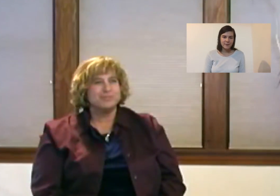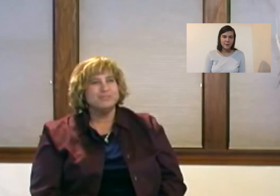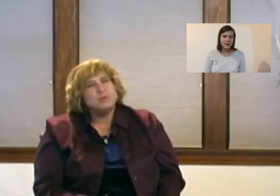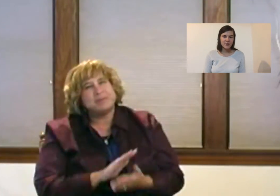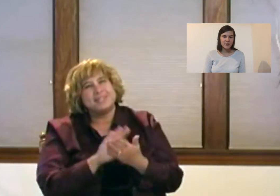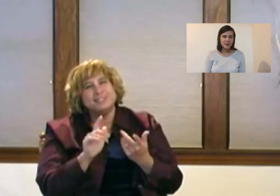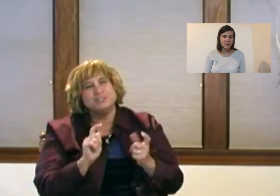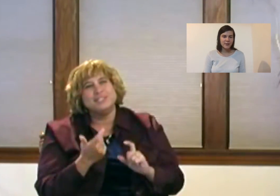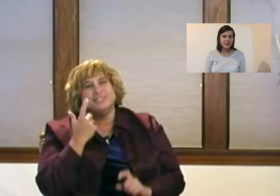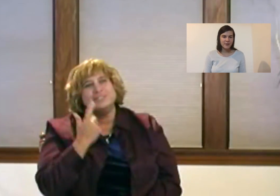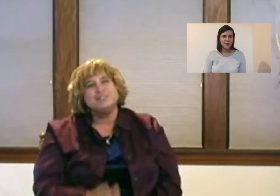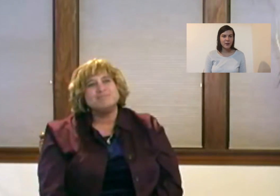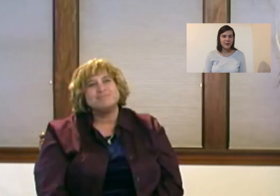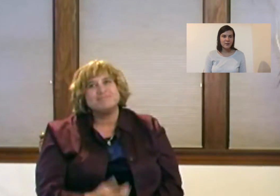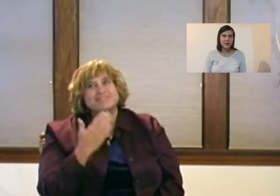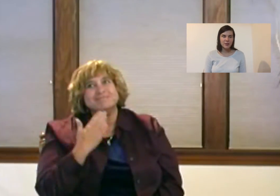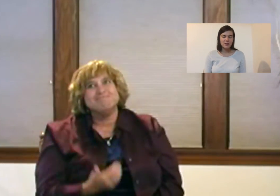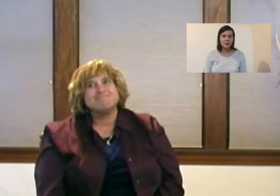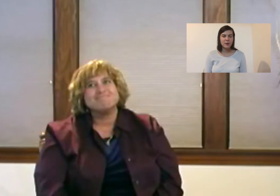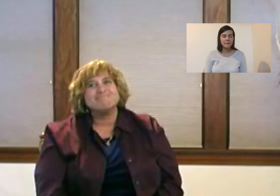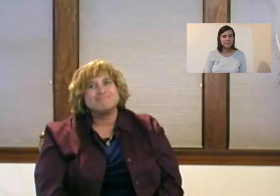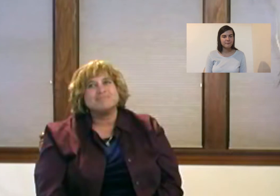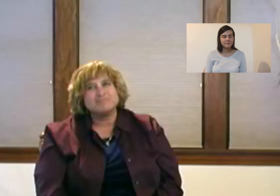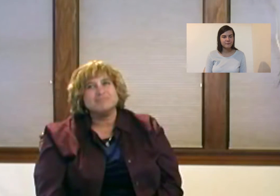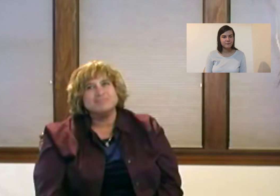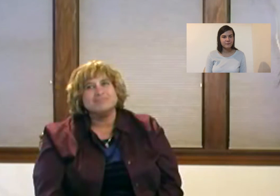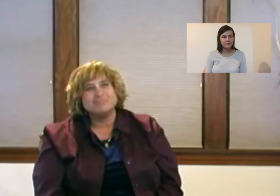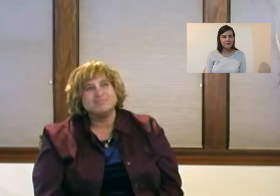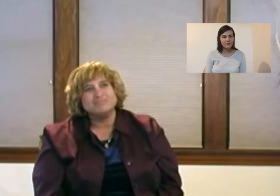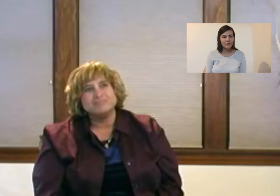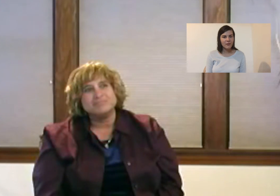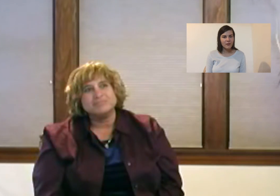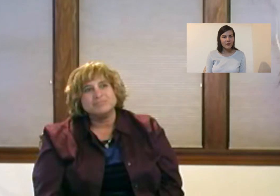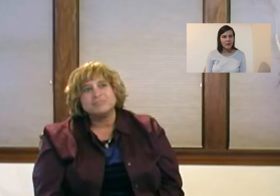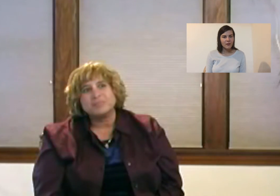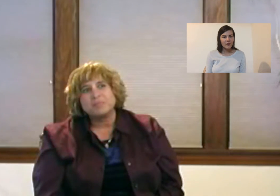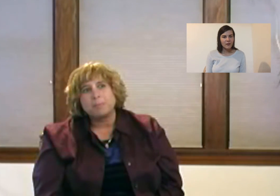I went into a different field because of my children, but